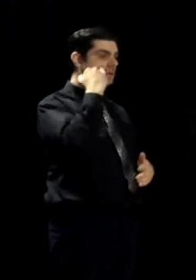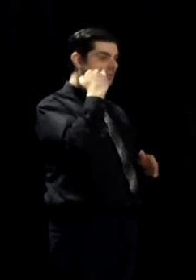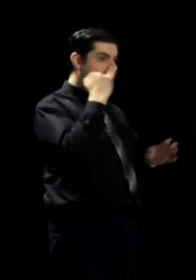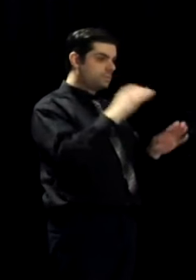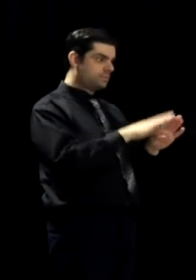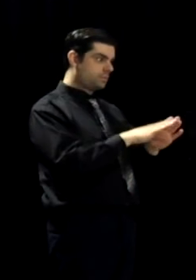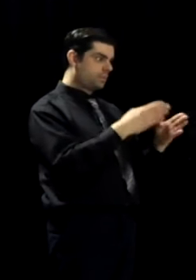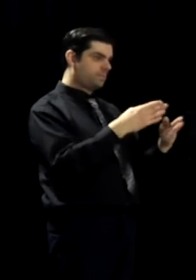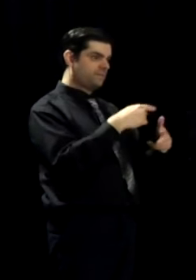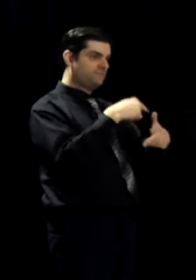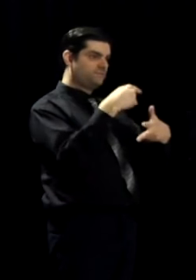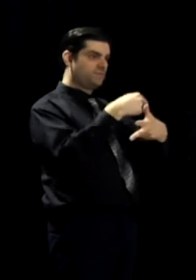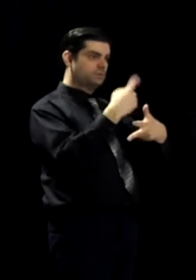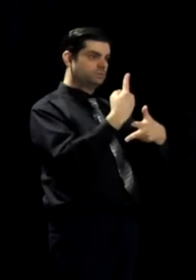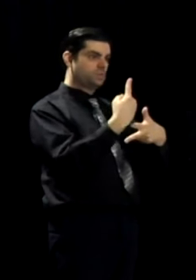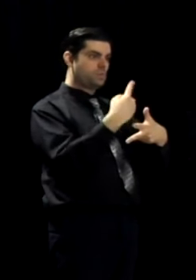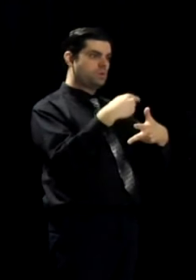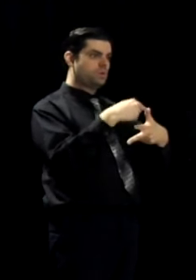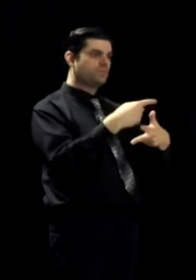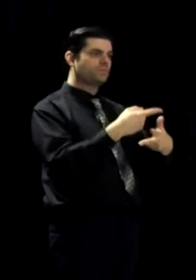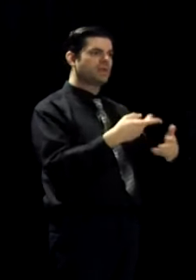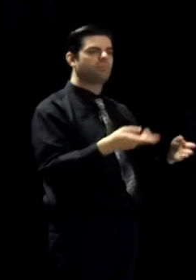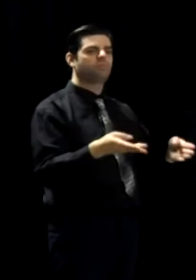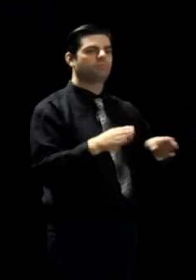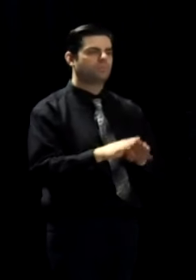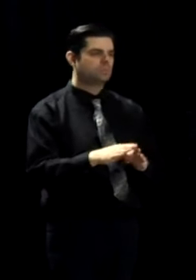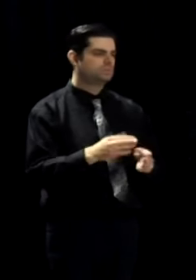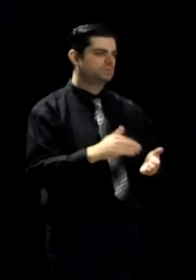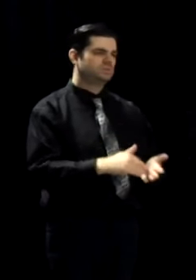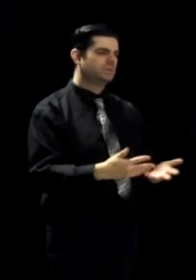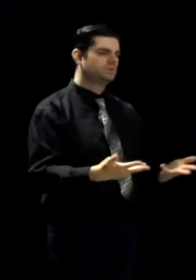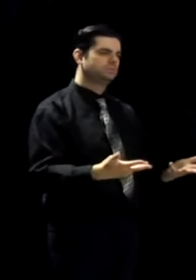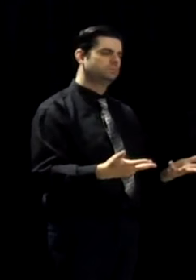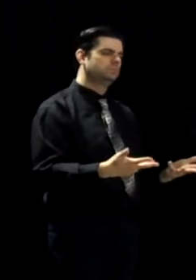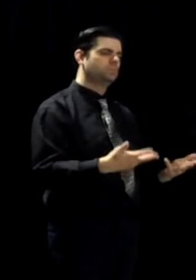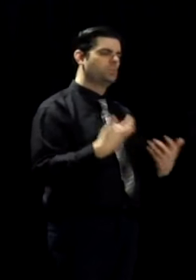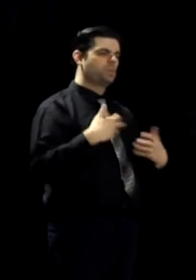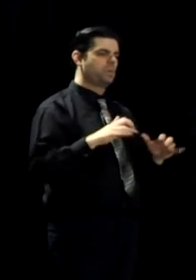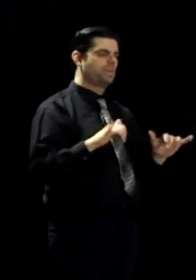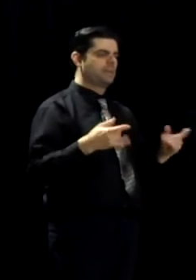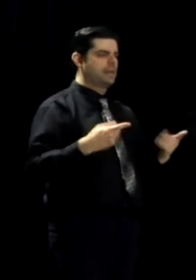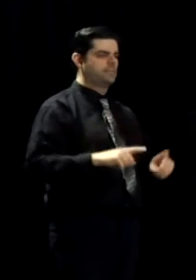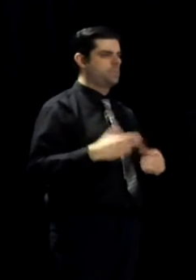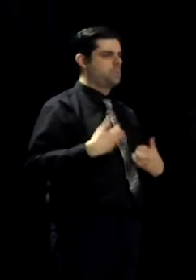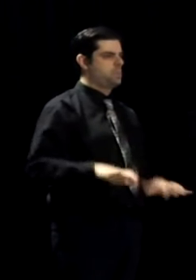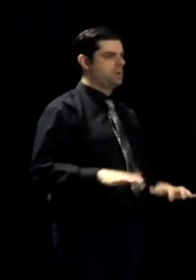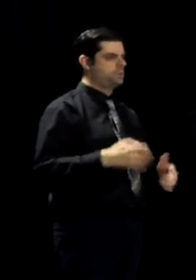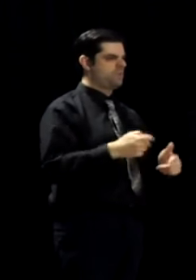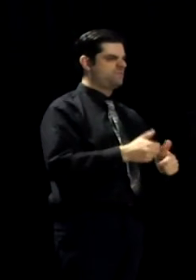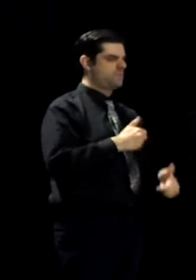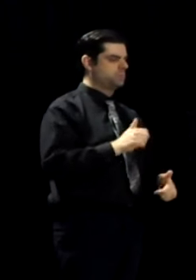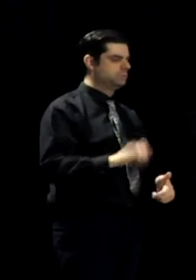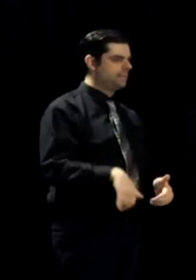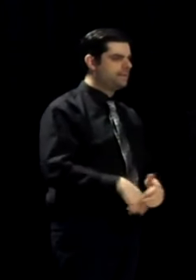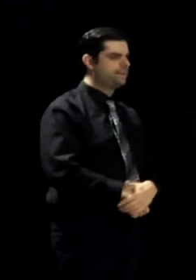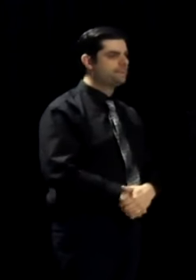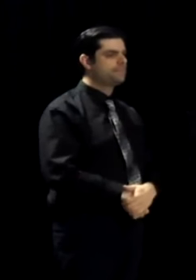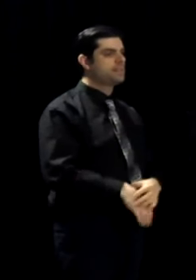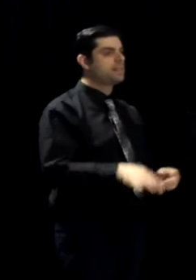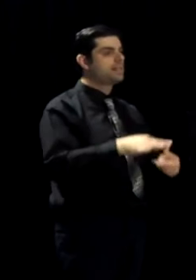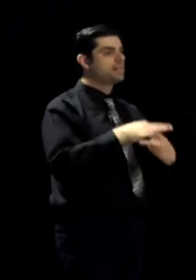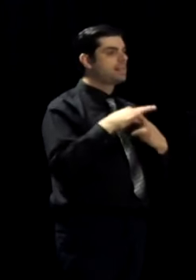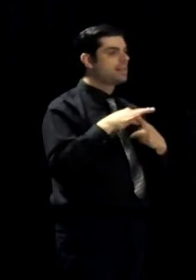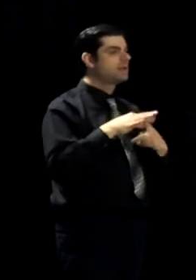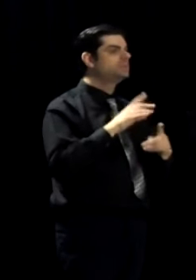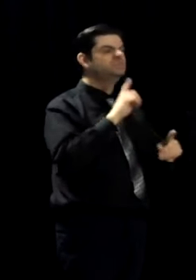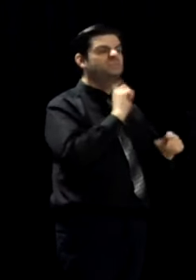in cases, unless you get outbreak in the community. Then all bets are off, right?